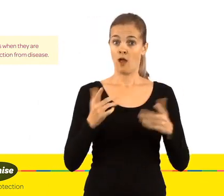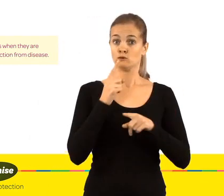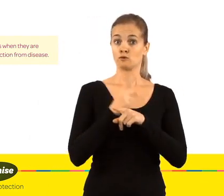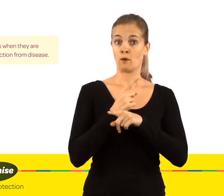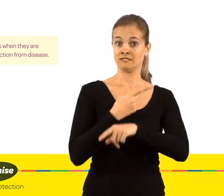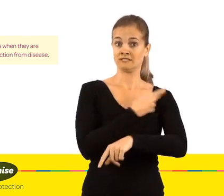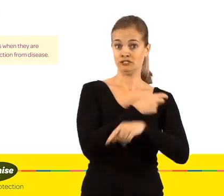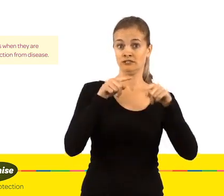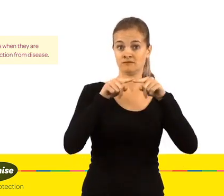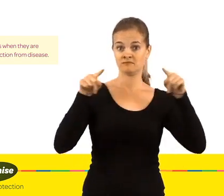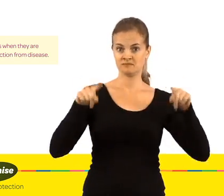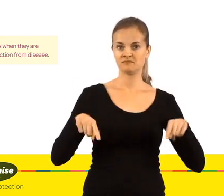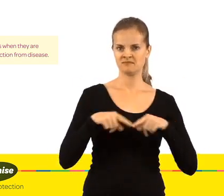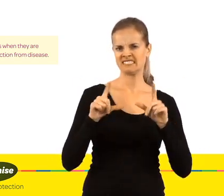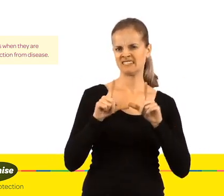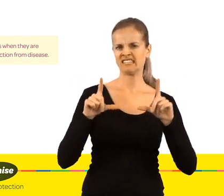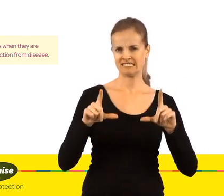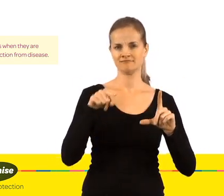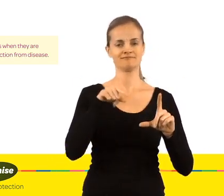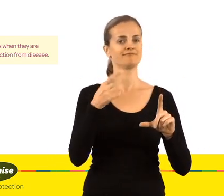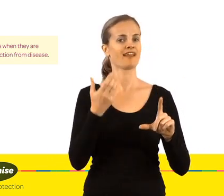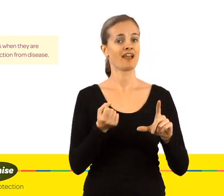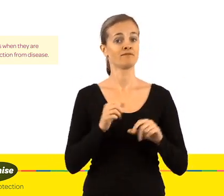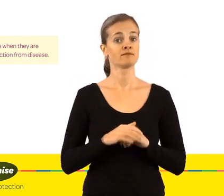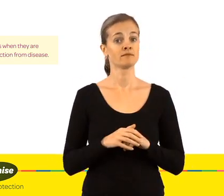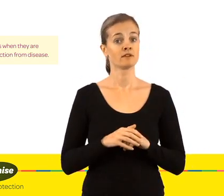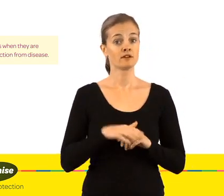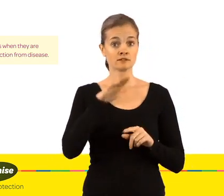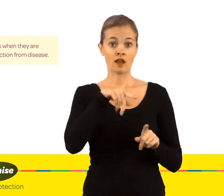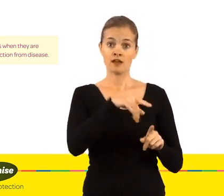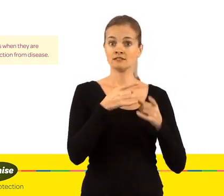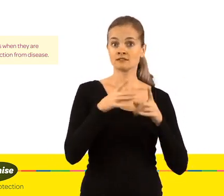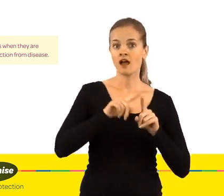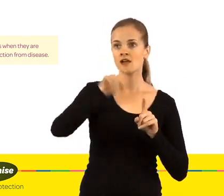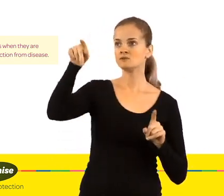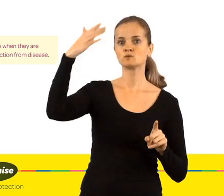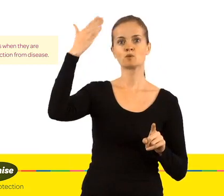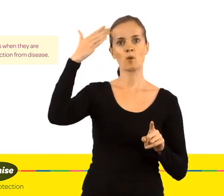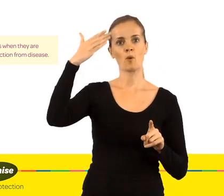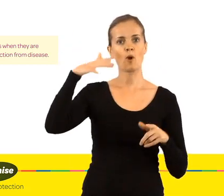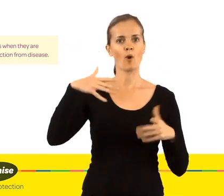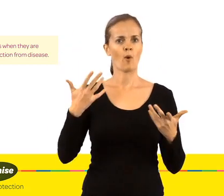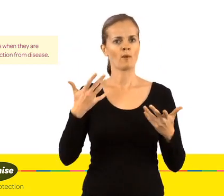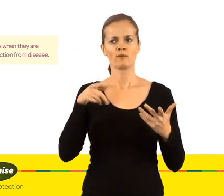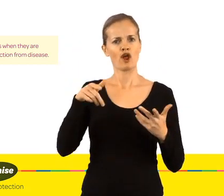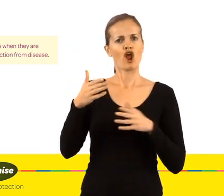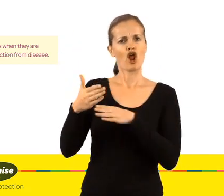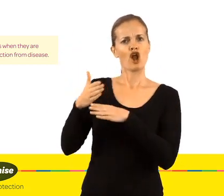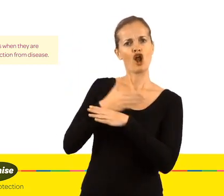You will need to show the immunisation certificate of your child when they start at childcare services, kohanga reo, or